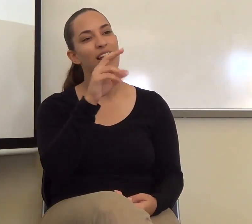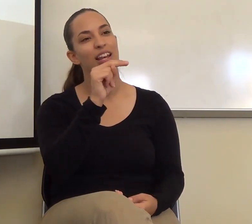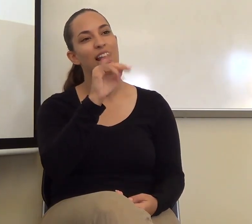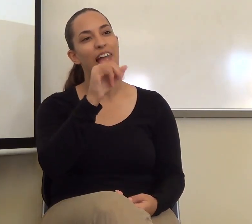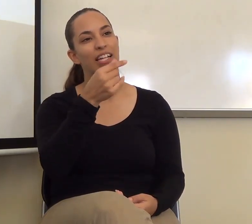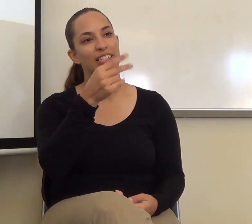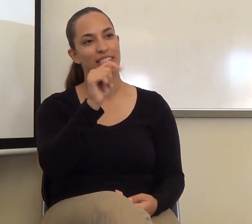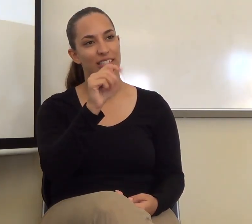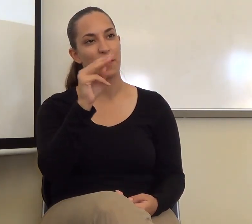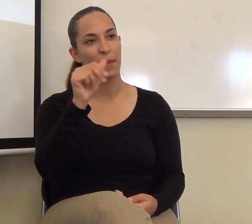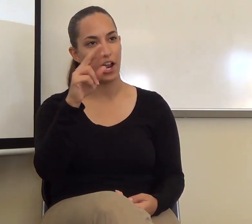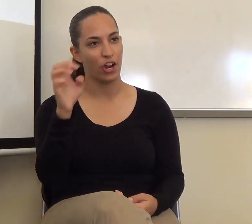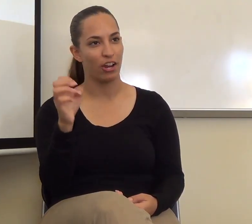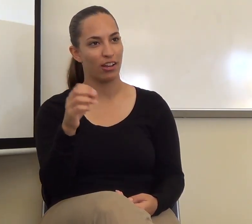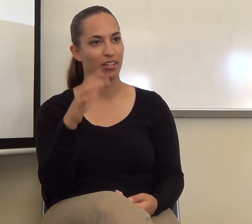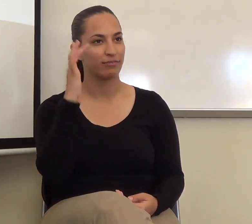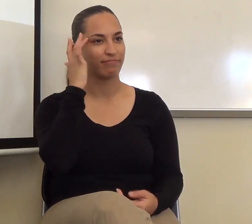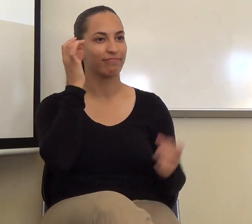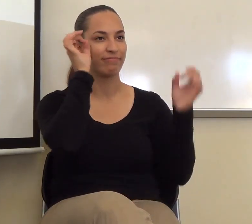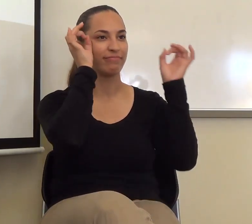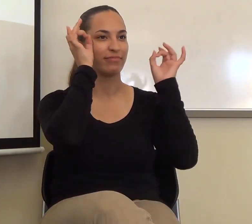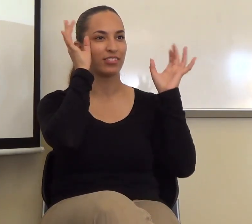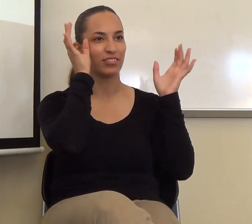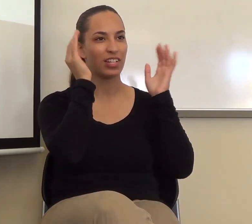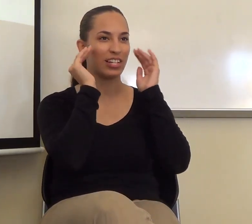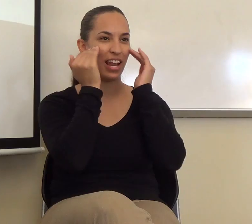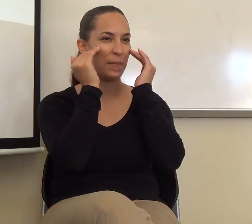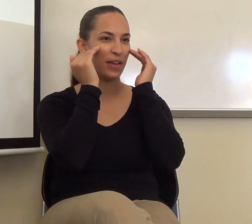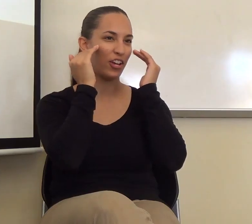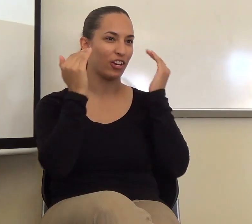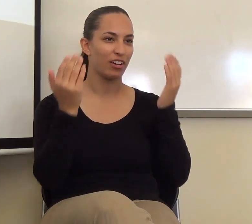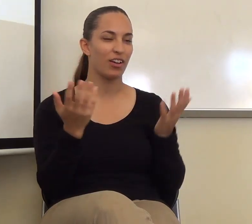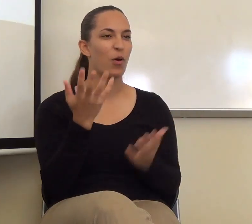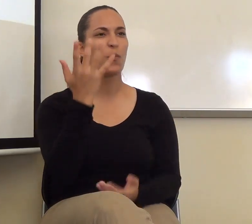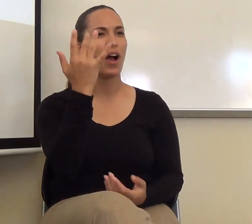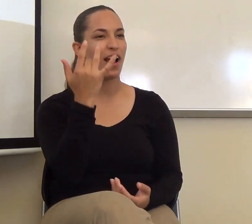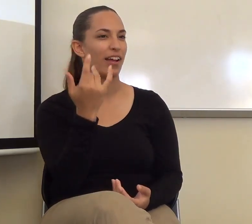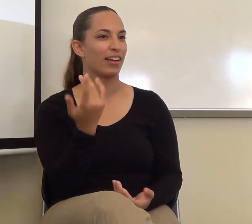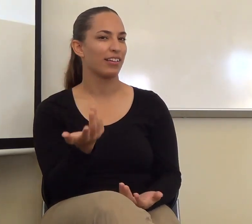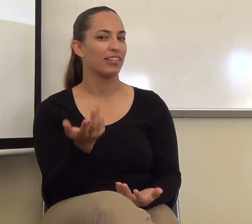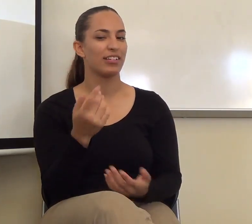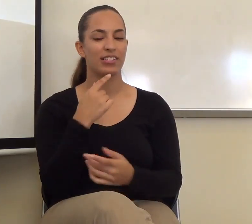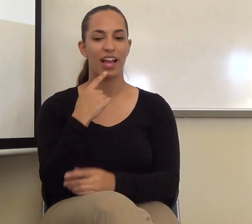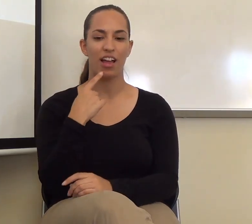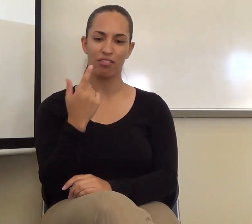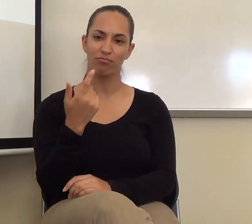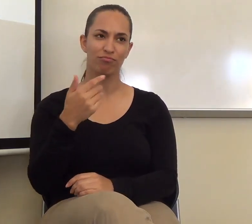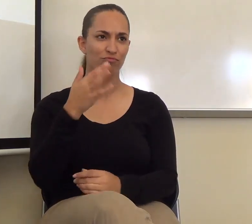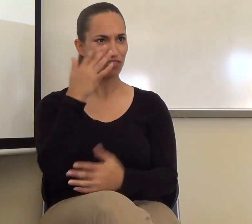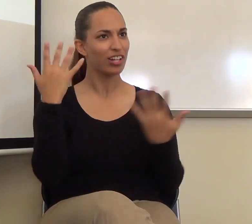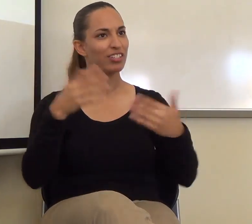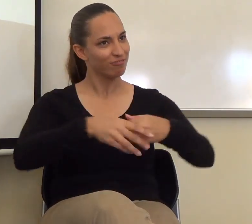Yeah. Well, it almost seems like there's two different things going on, right? He is so friendly, but yet he's a